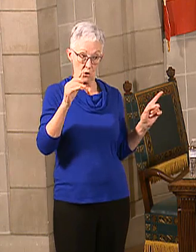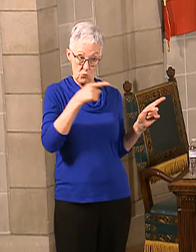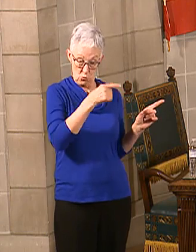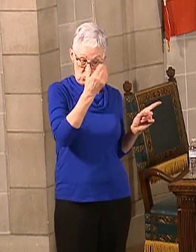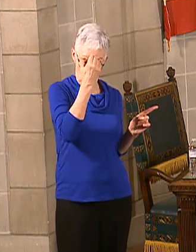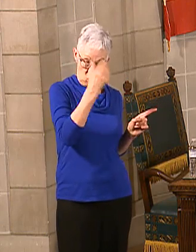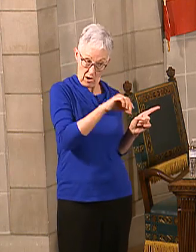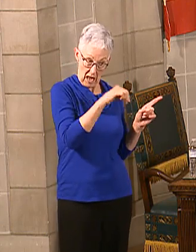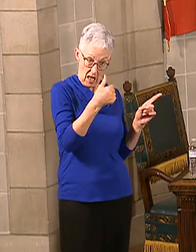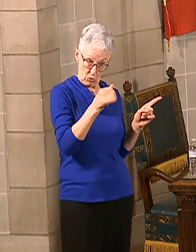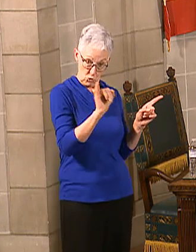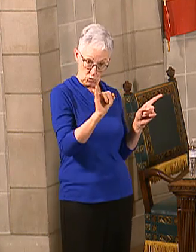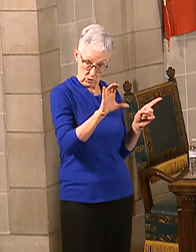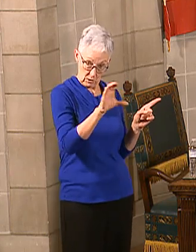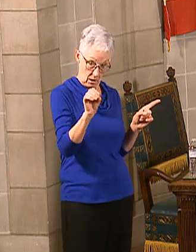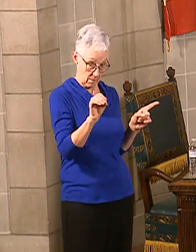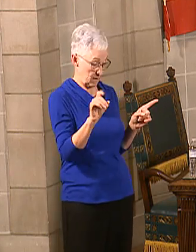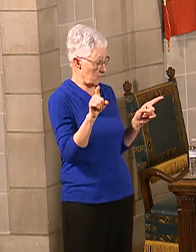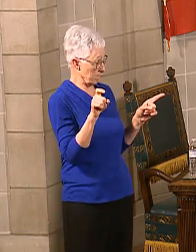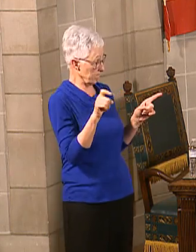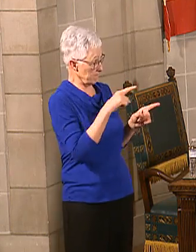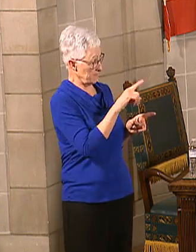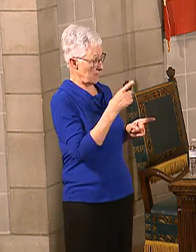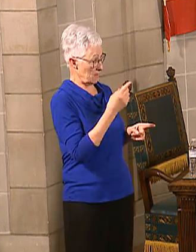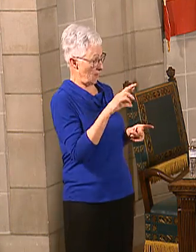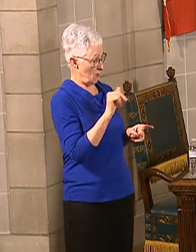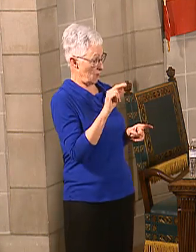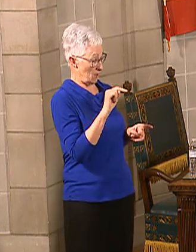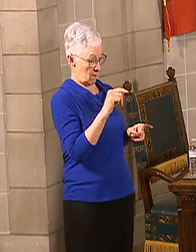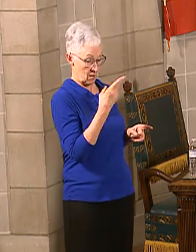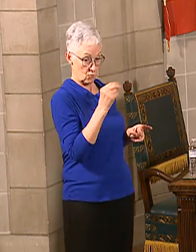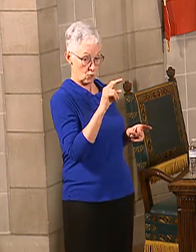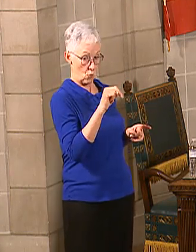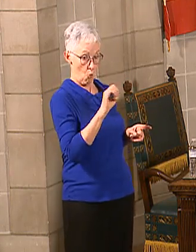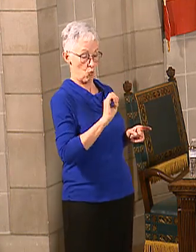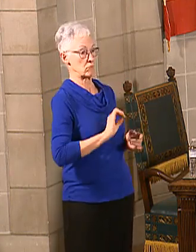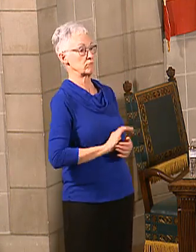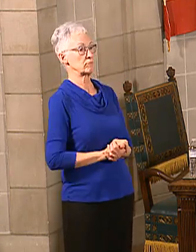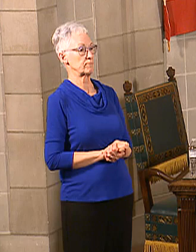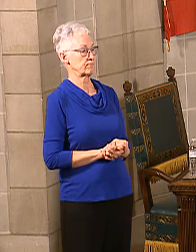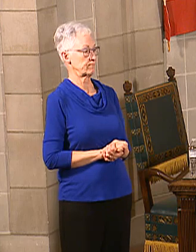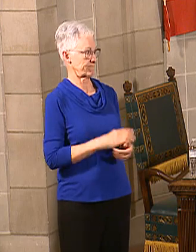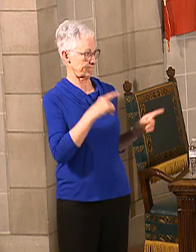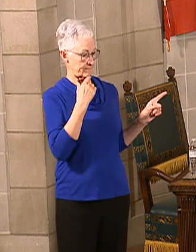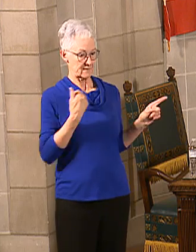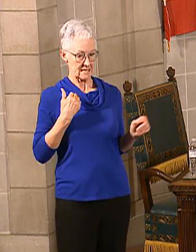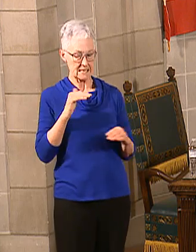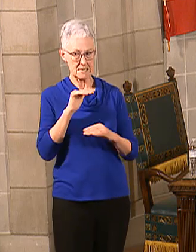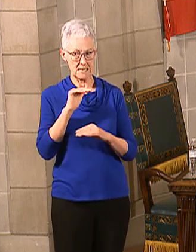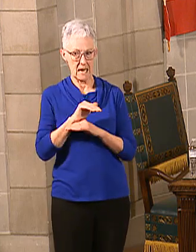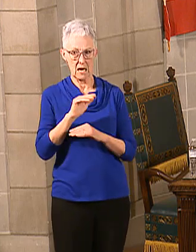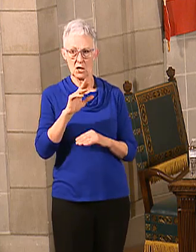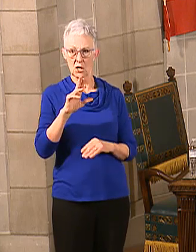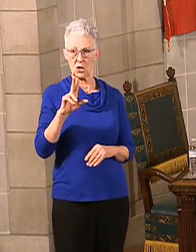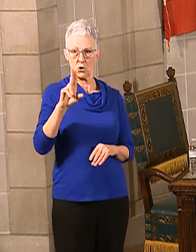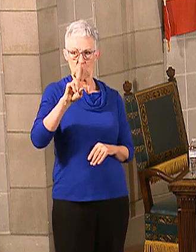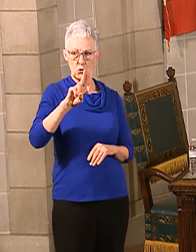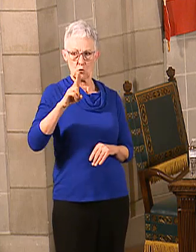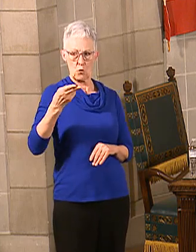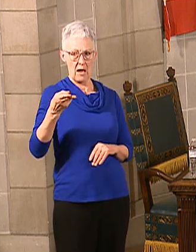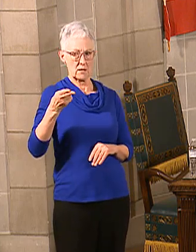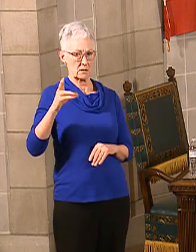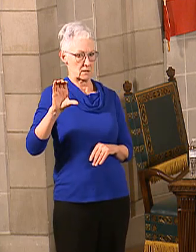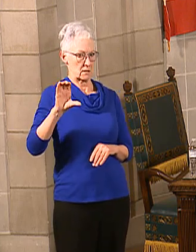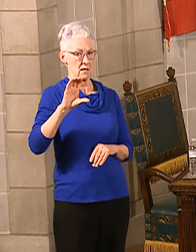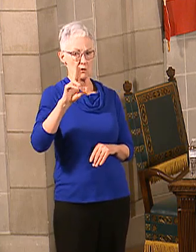So as of last night, I received word that United Healthcare and Medica, some of the other